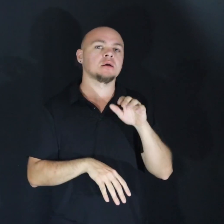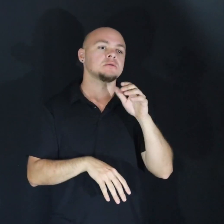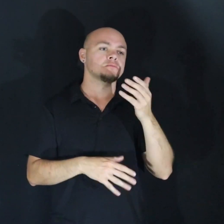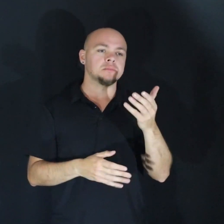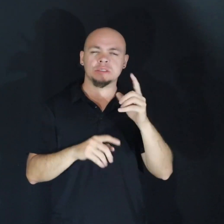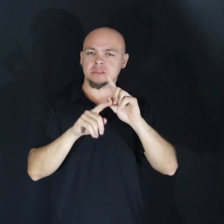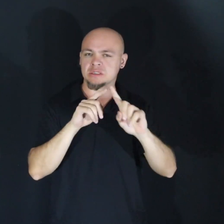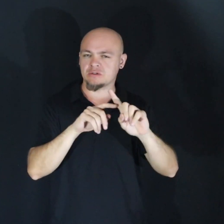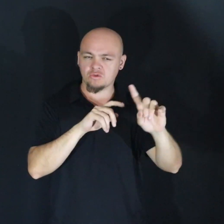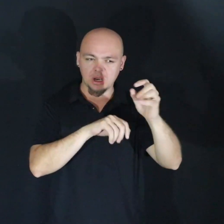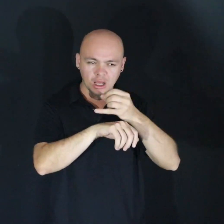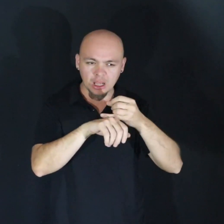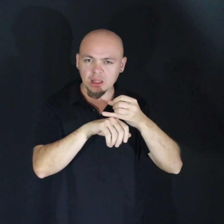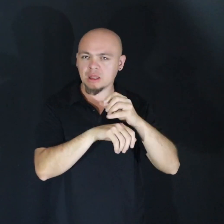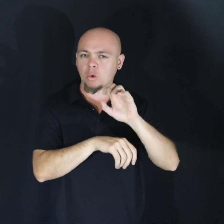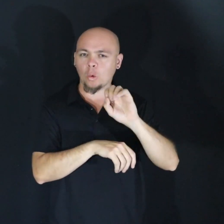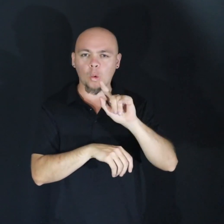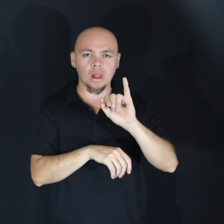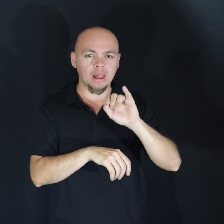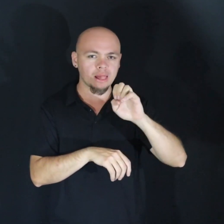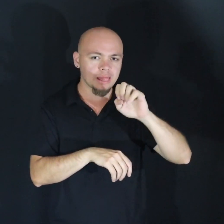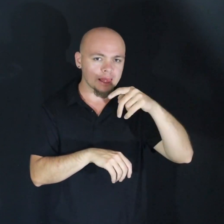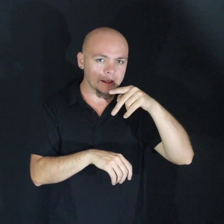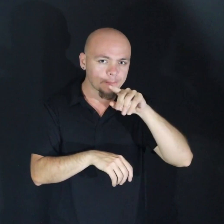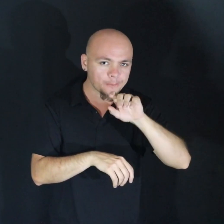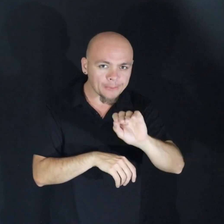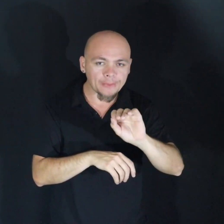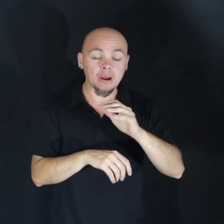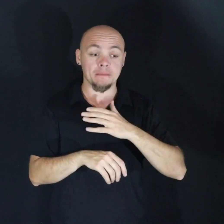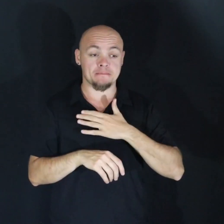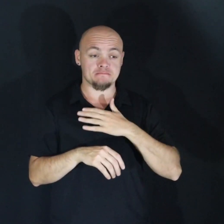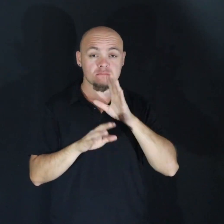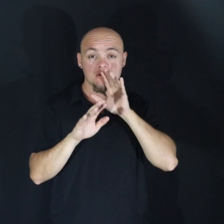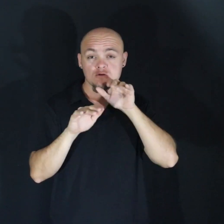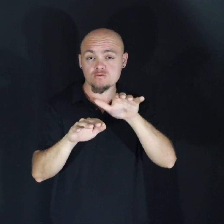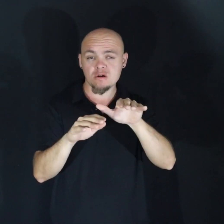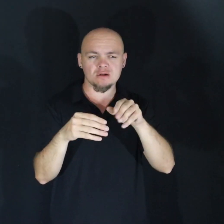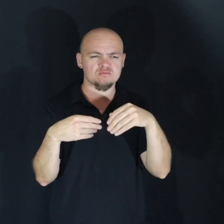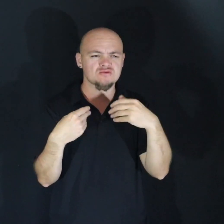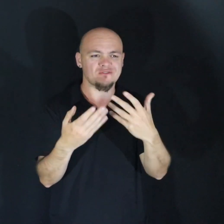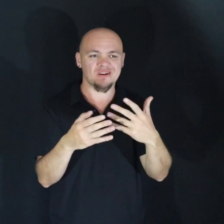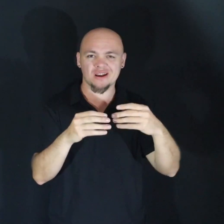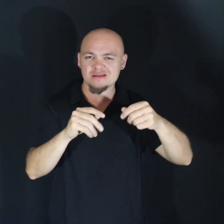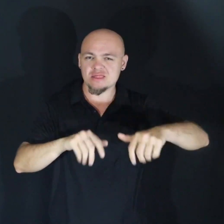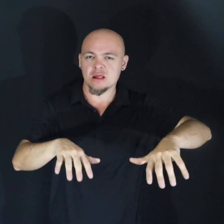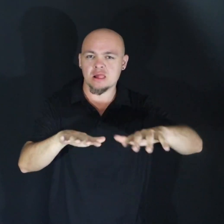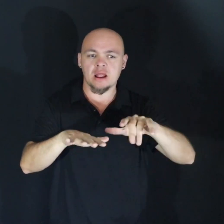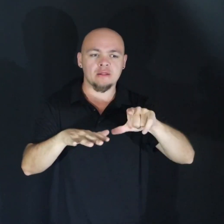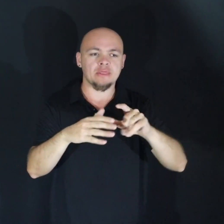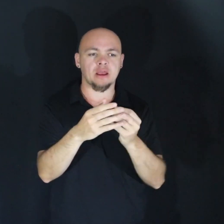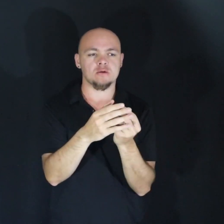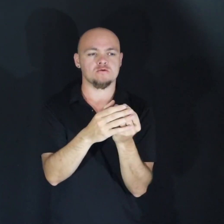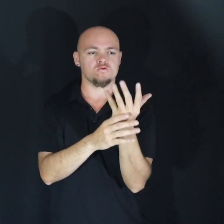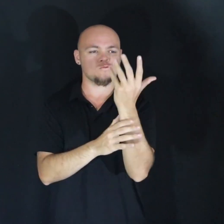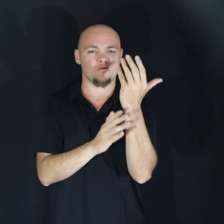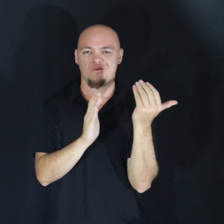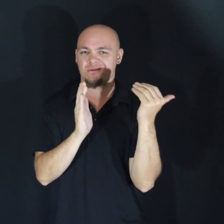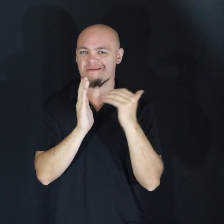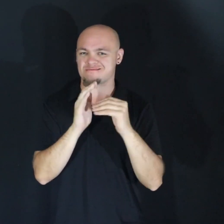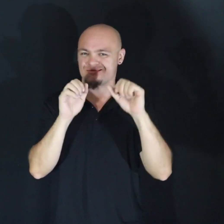Aleppo. My waters guiding them to soil where they can bloom.